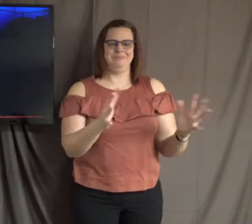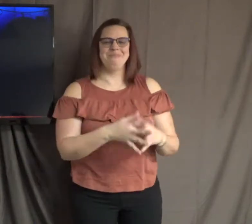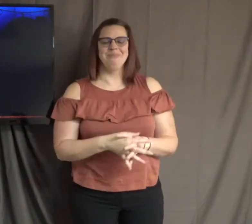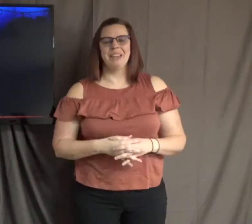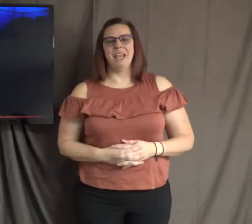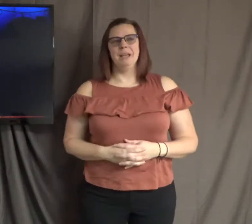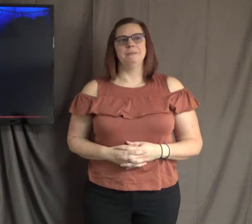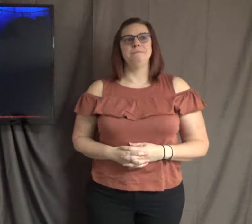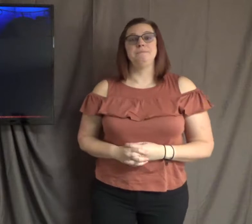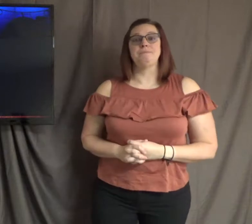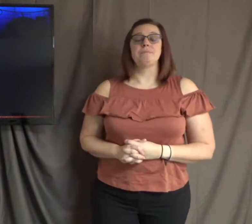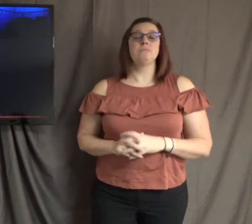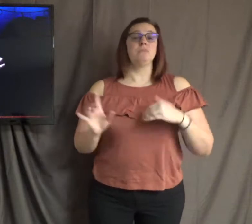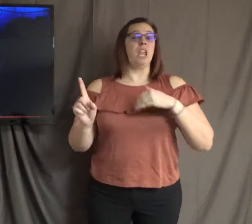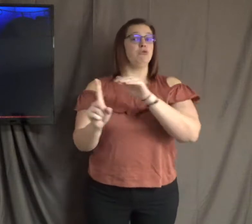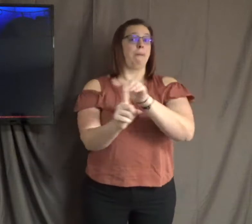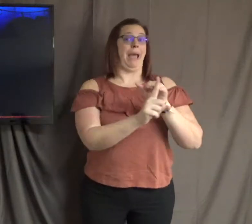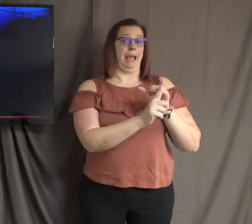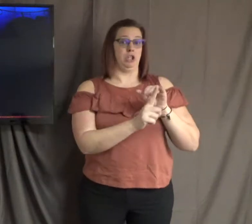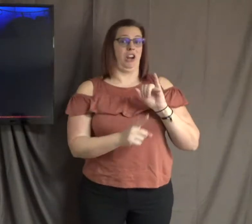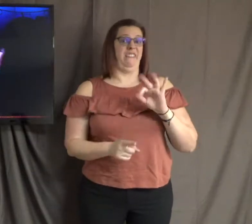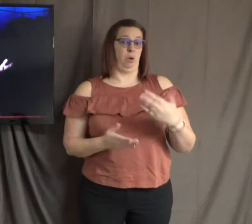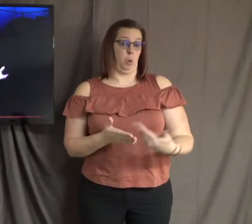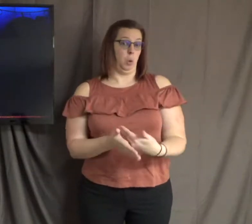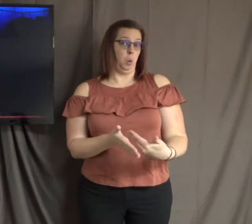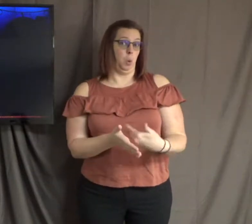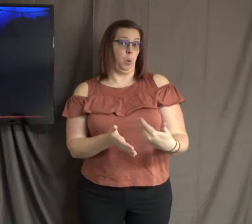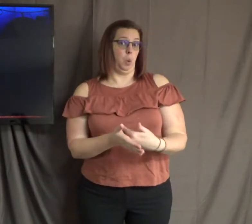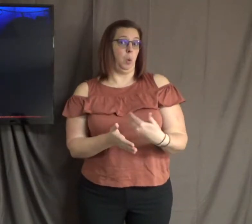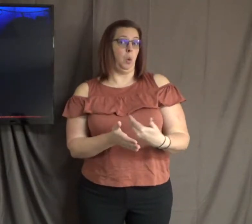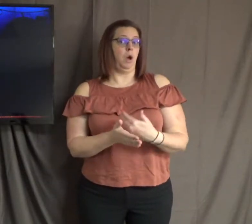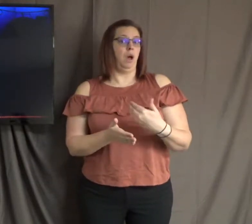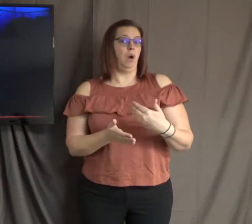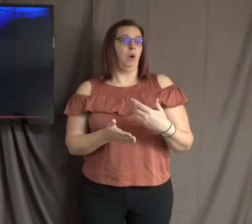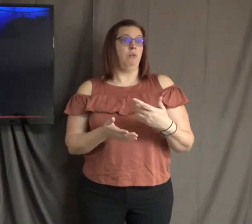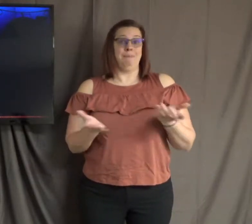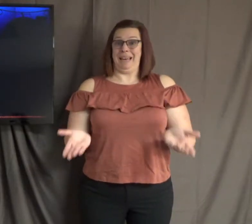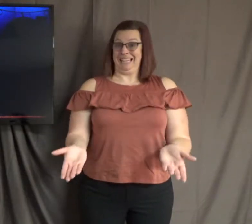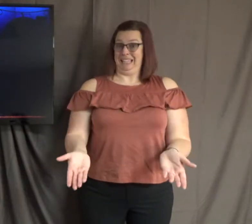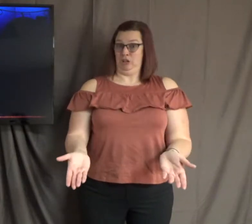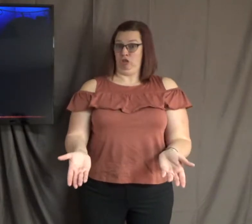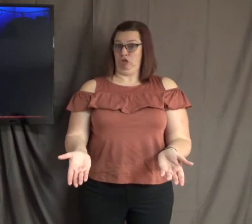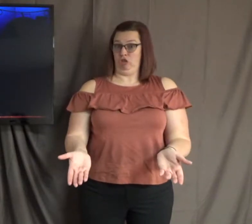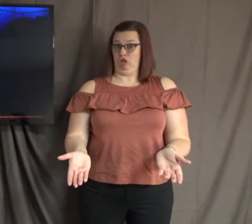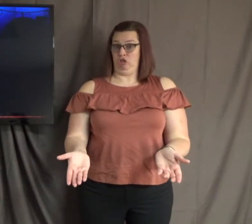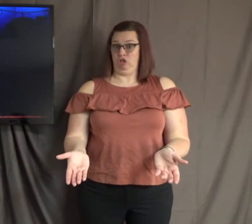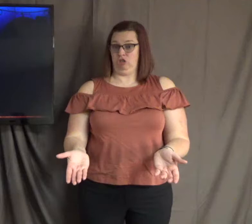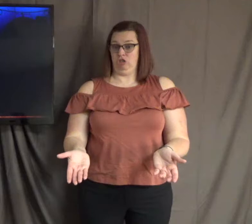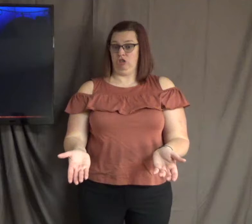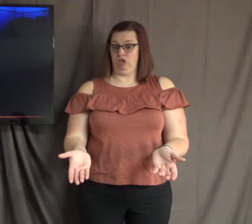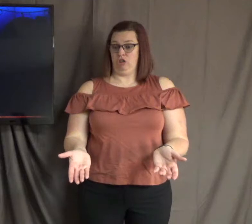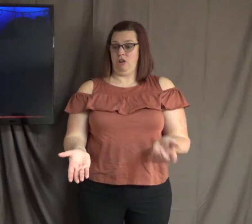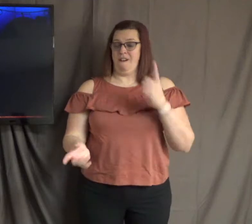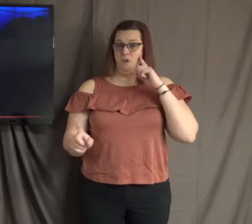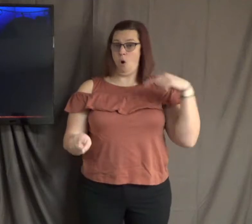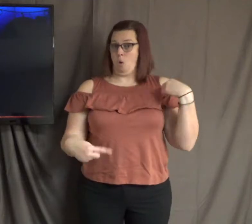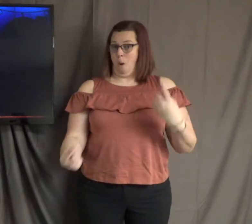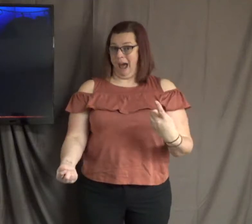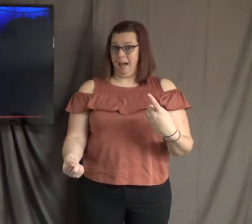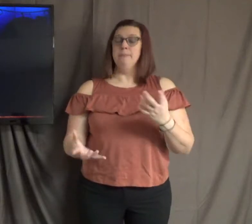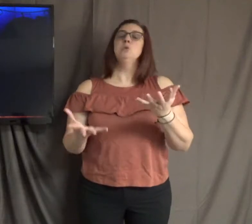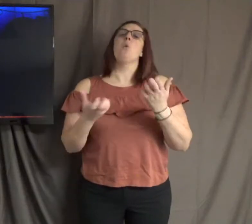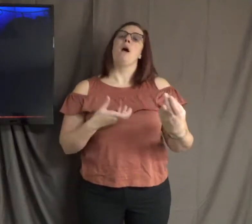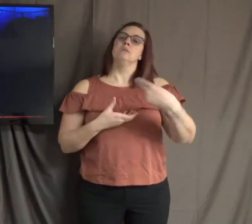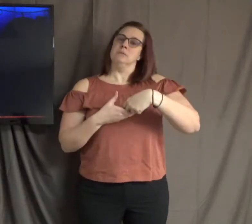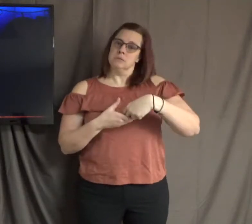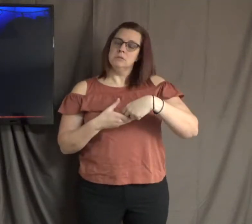And just a reminder, if you're new to the church, you've been around for a while, we have a new members class online today at 11:30 a.m. You can register for it